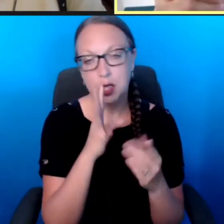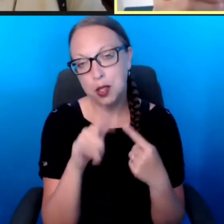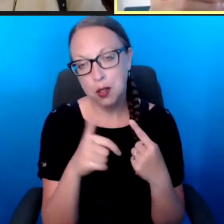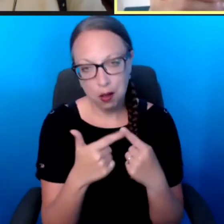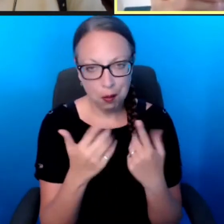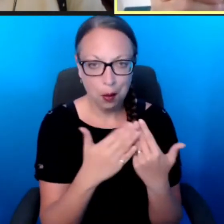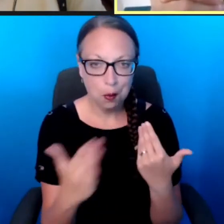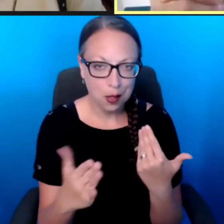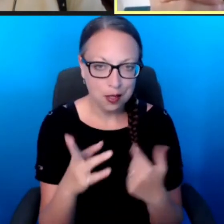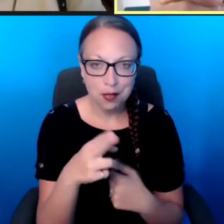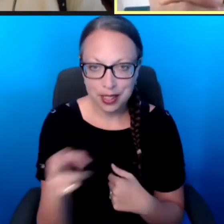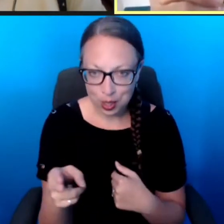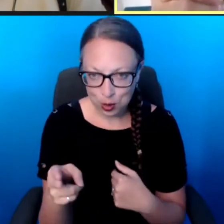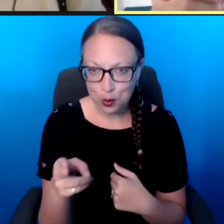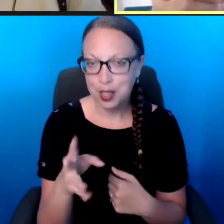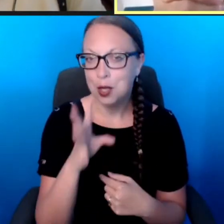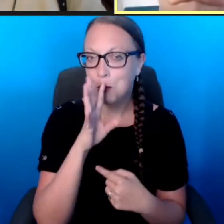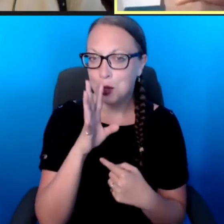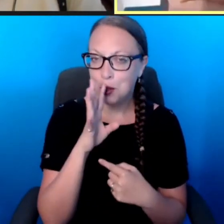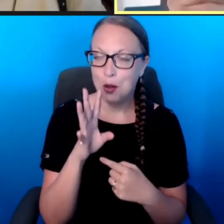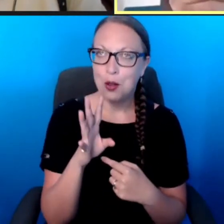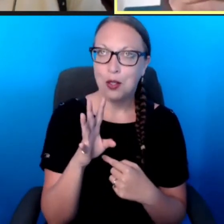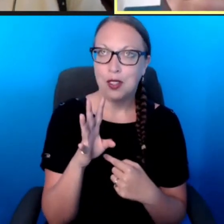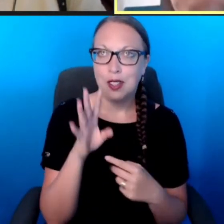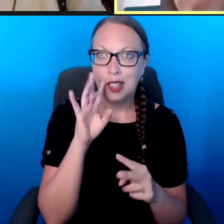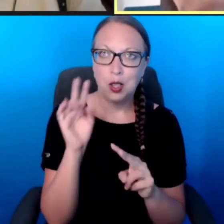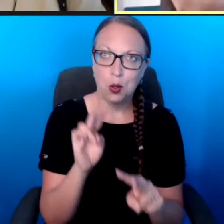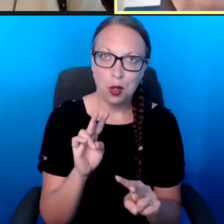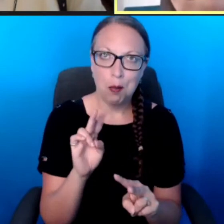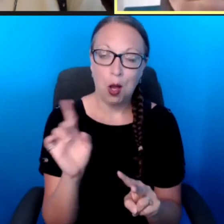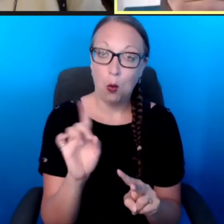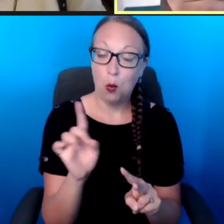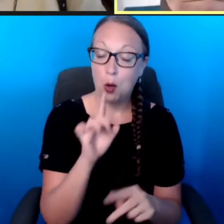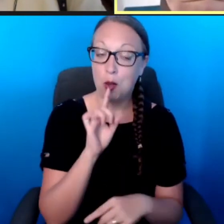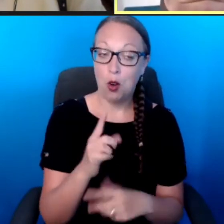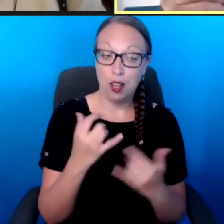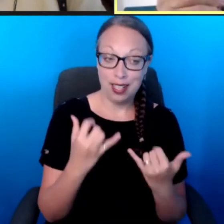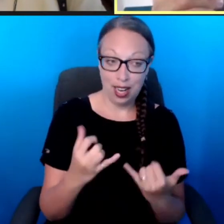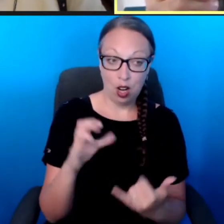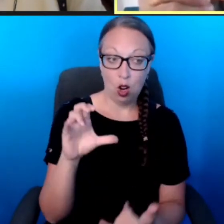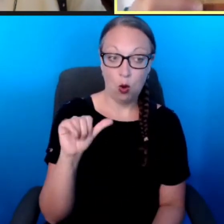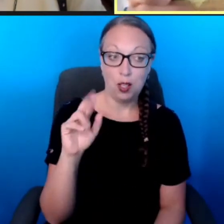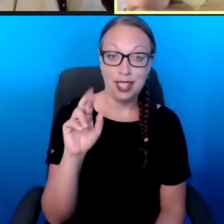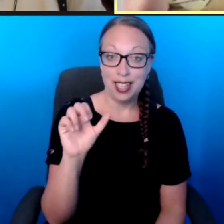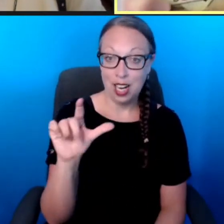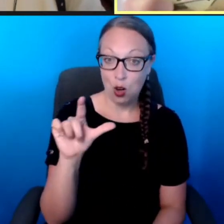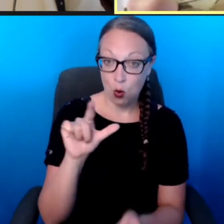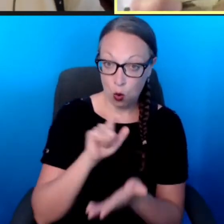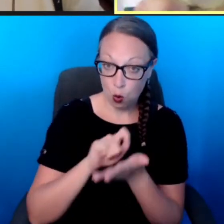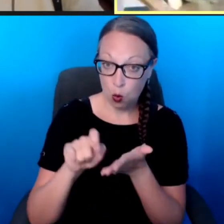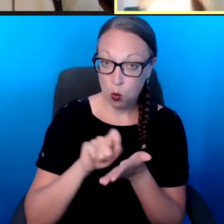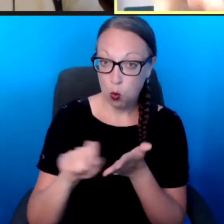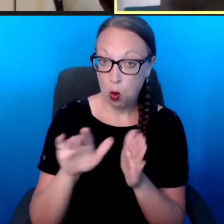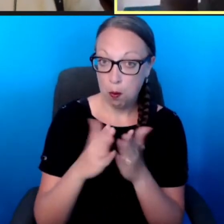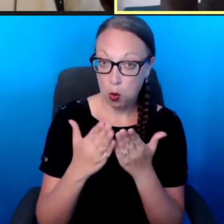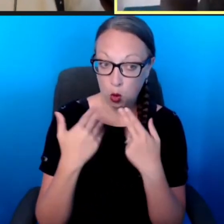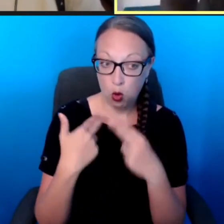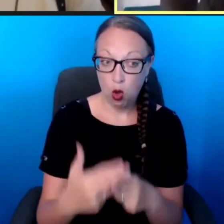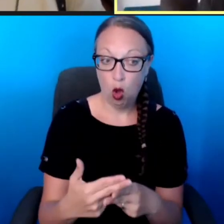history, as we start looking at where we are, Carol wrote a book called Sandwiched, and I'll